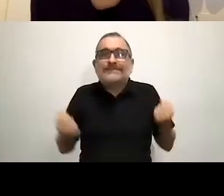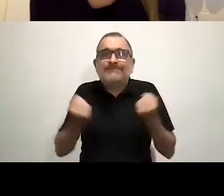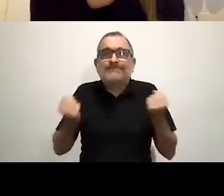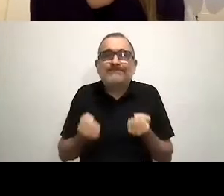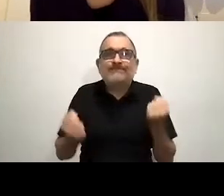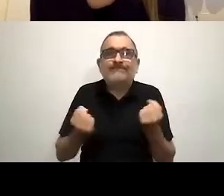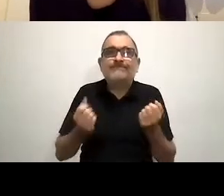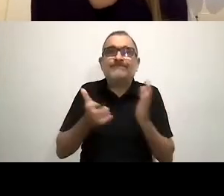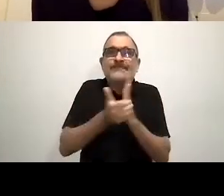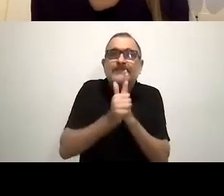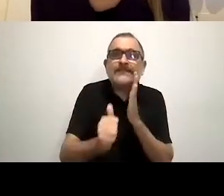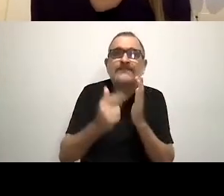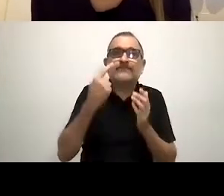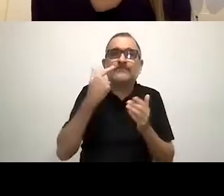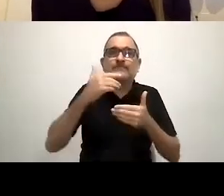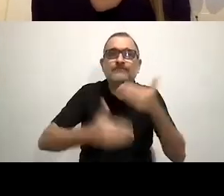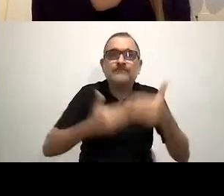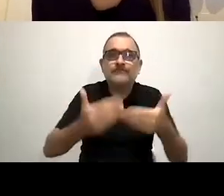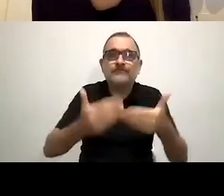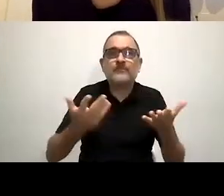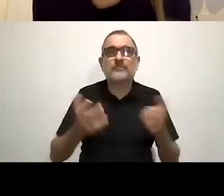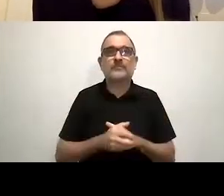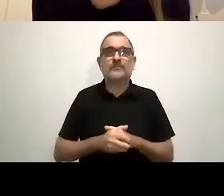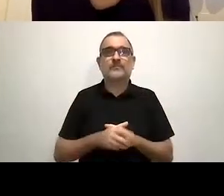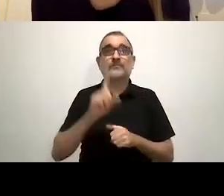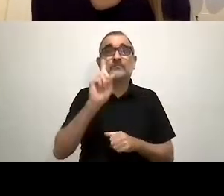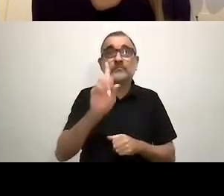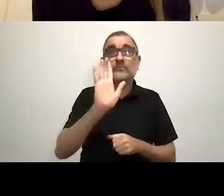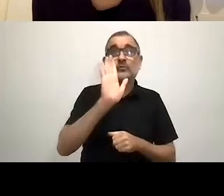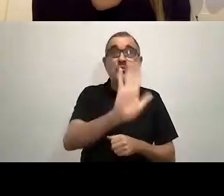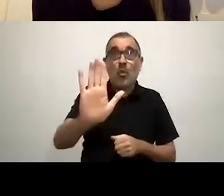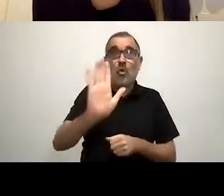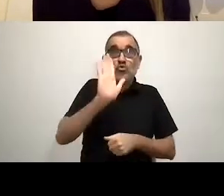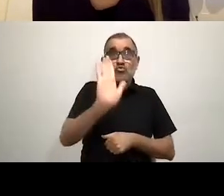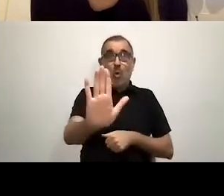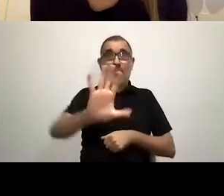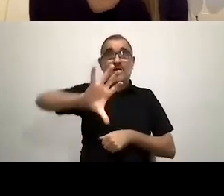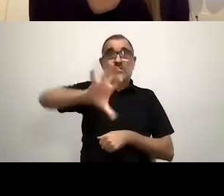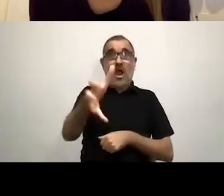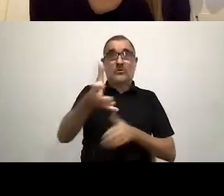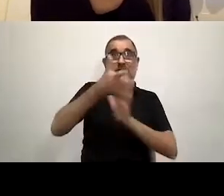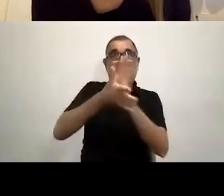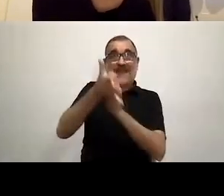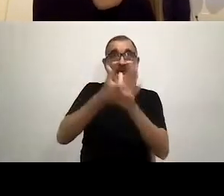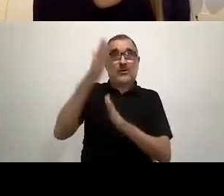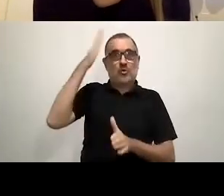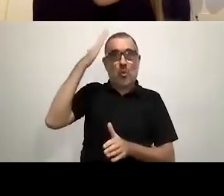so proficiency in your national sign language and spoken or written